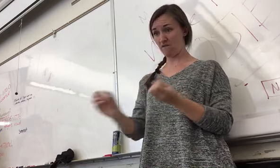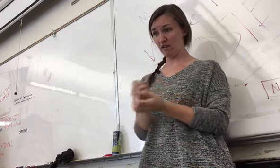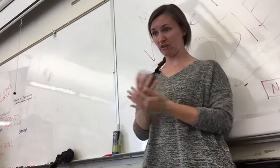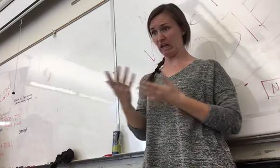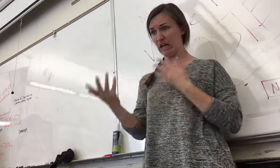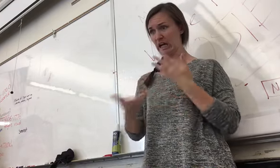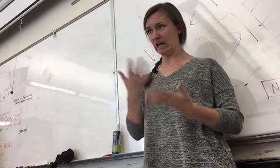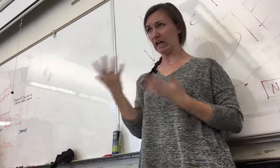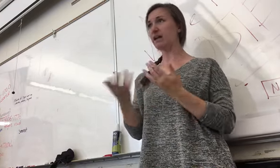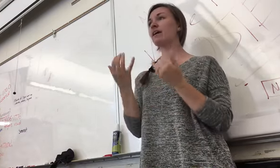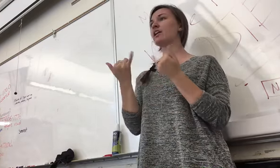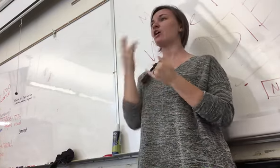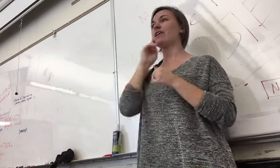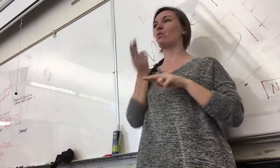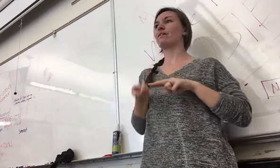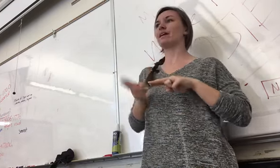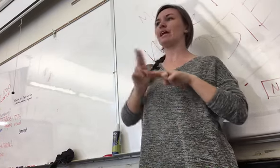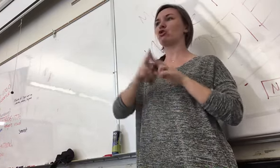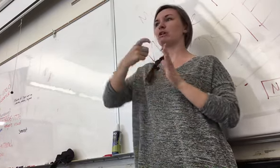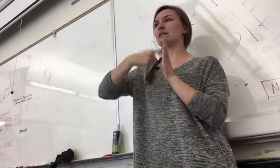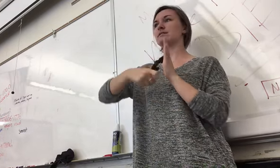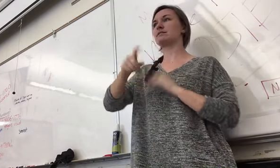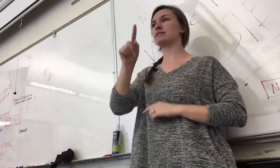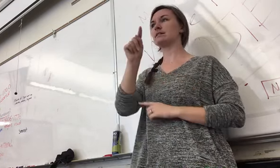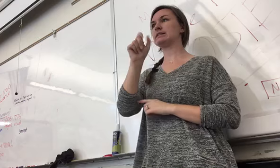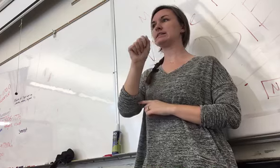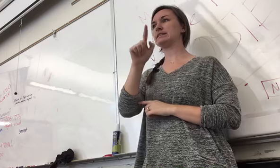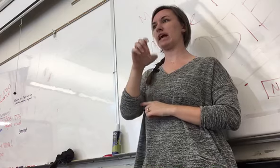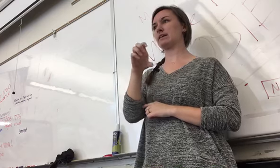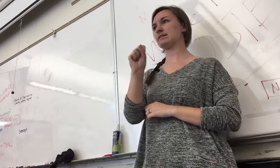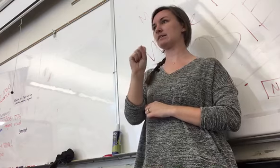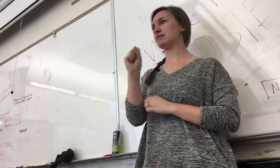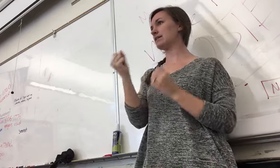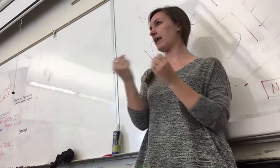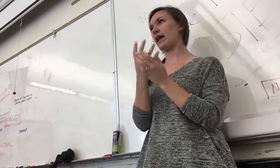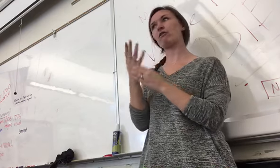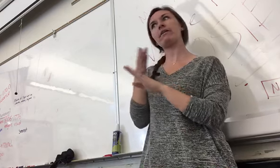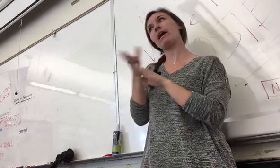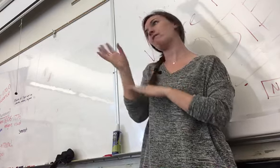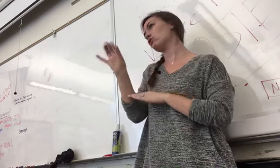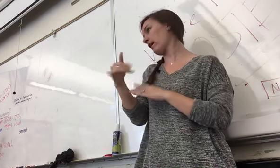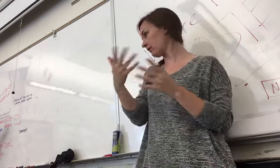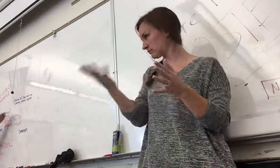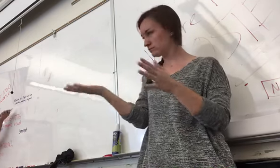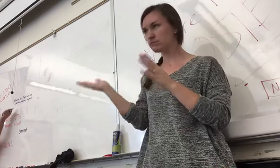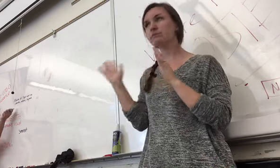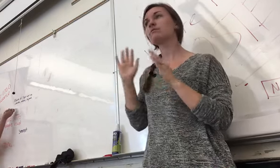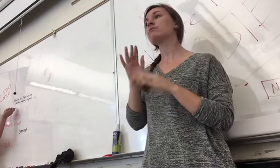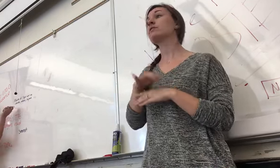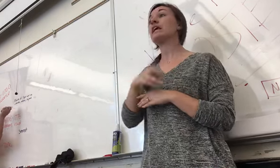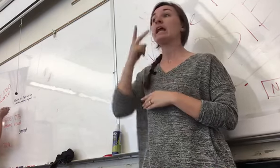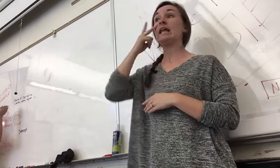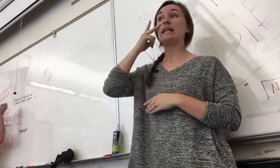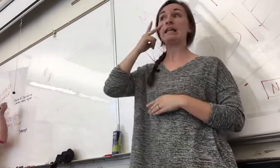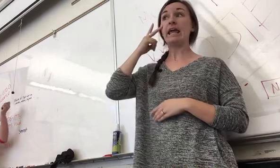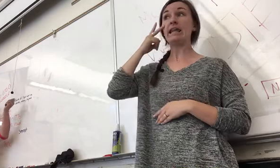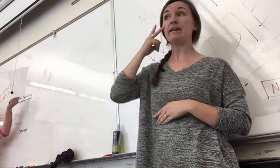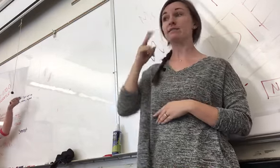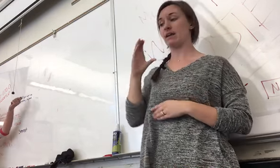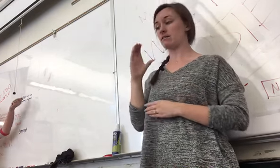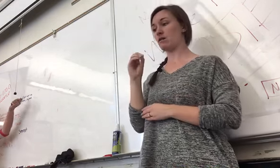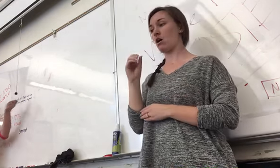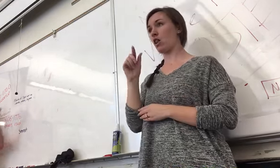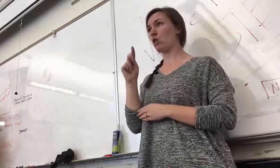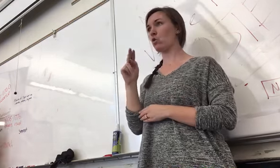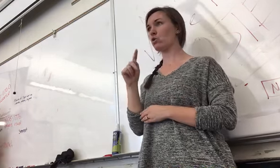taxation because of that. And then you have all the things that kind of follow that. Natives or colonists also feel like we weren't